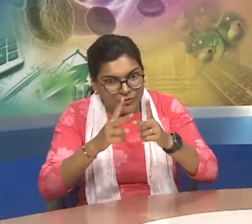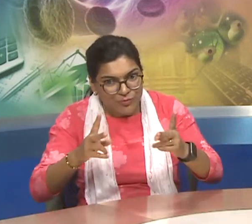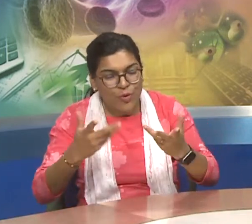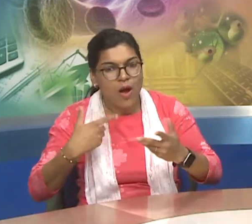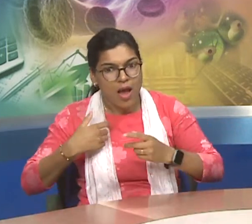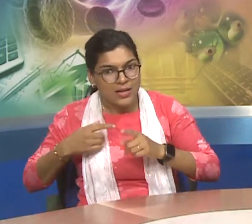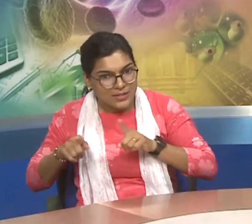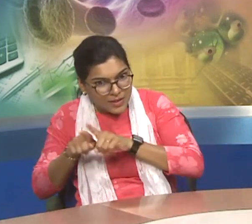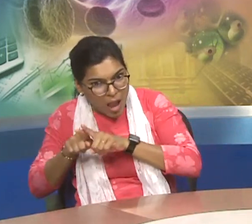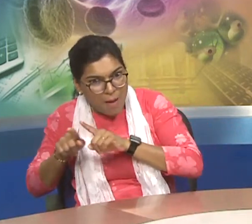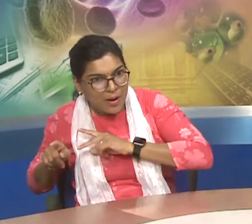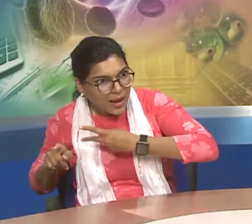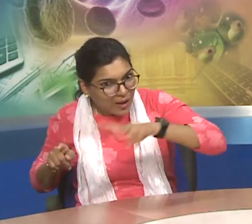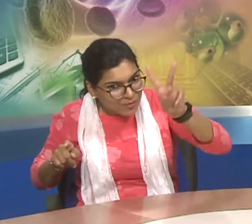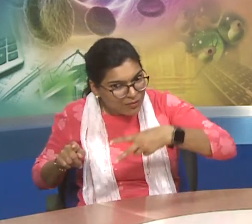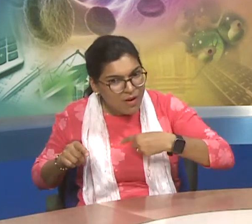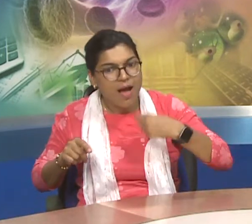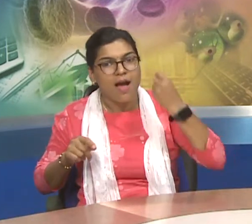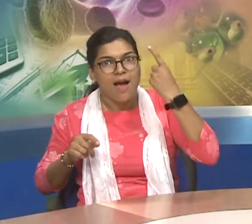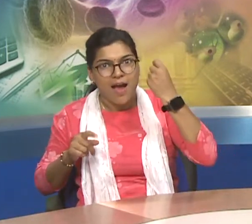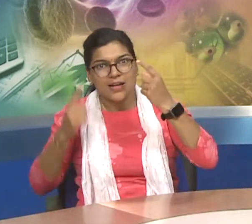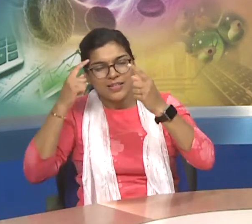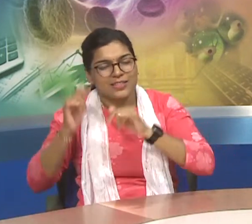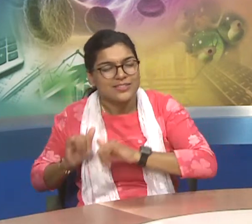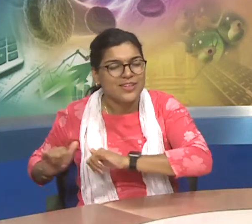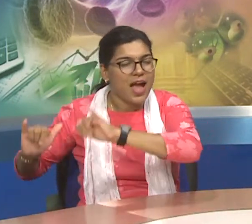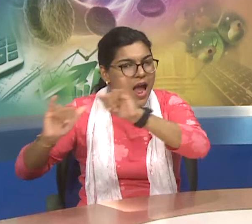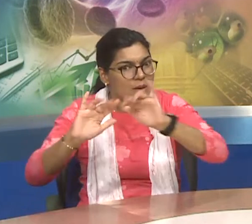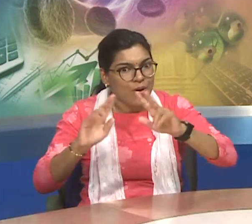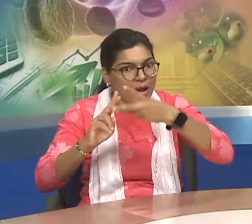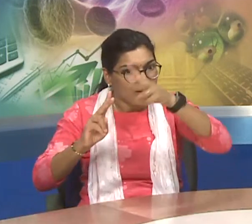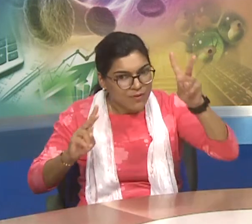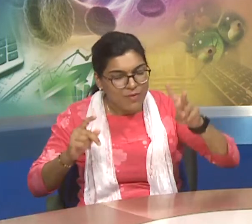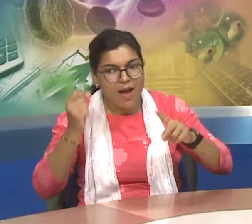habit of reading good books and